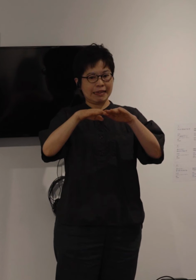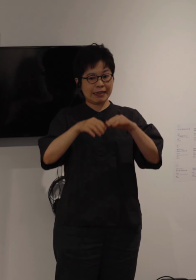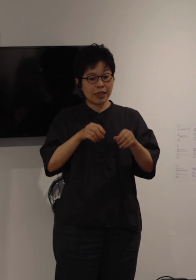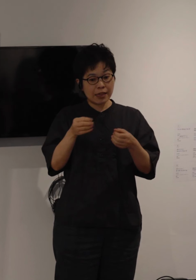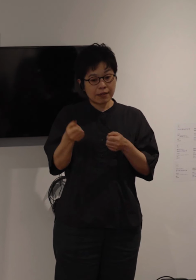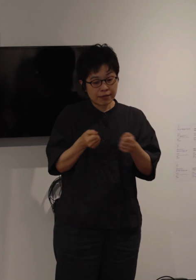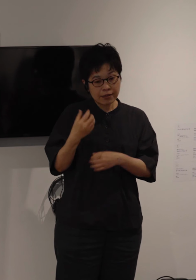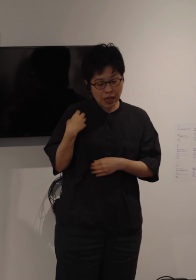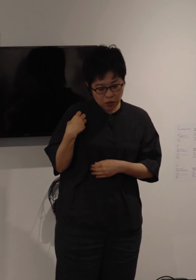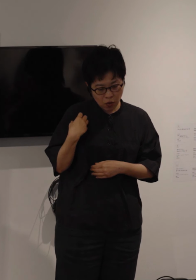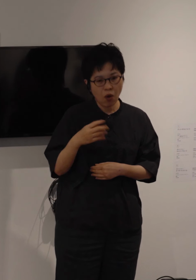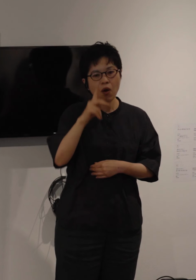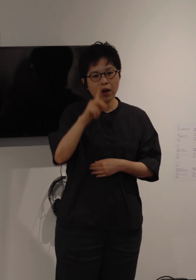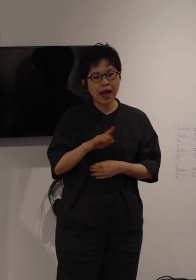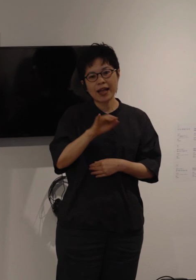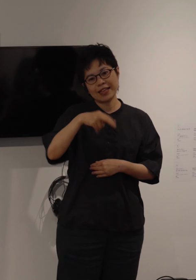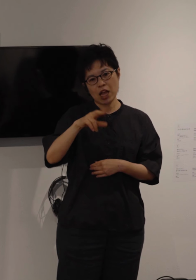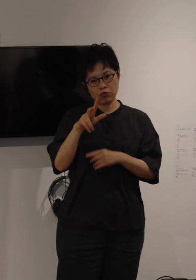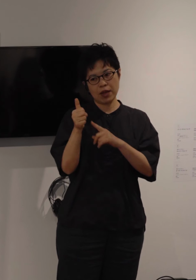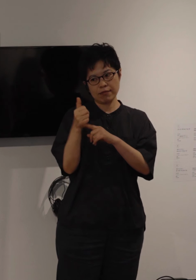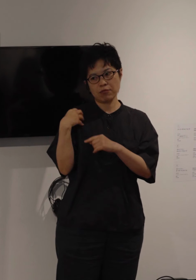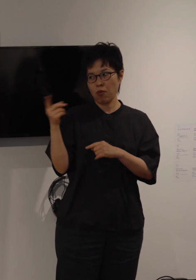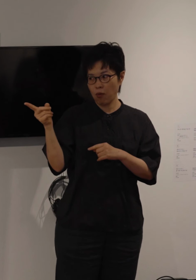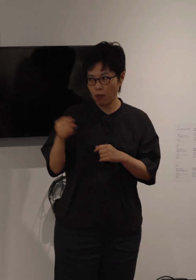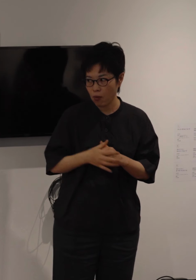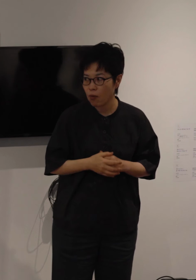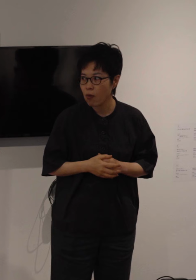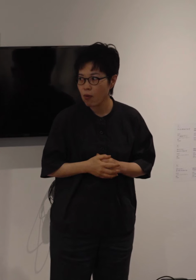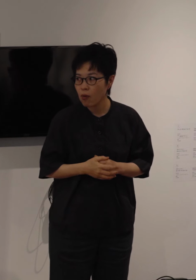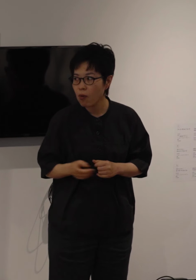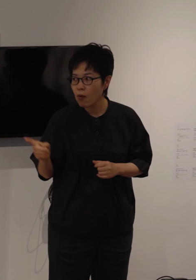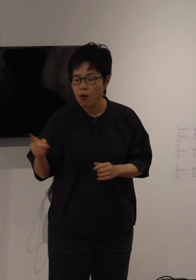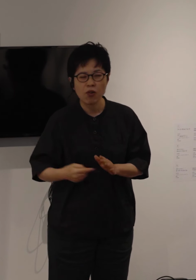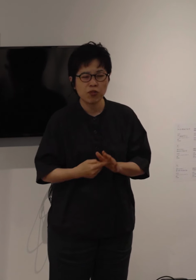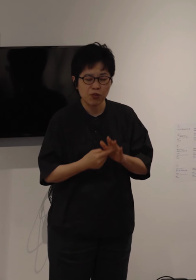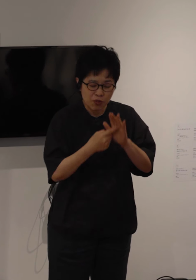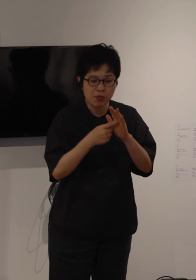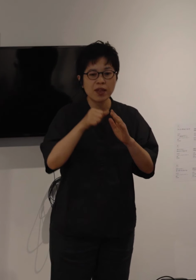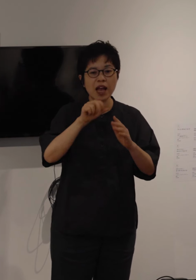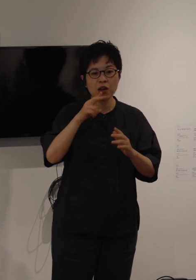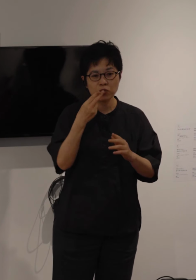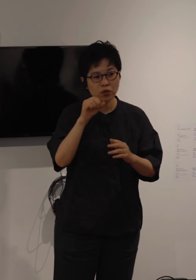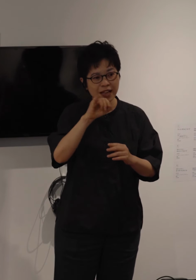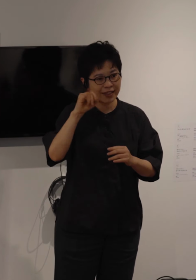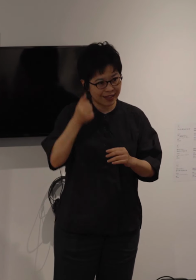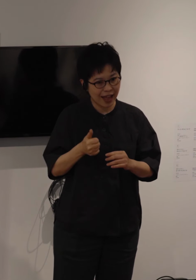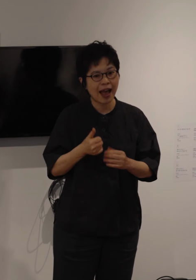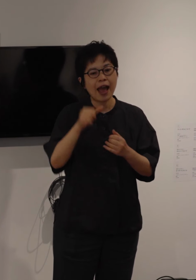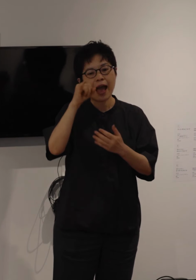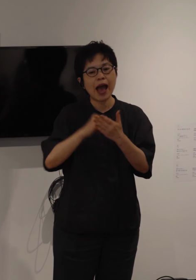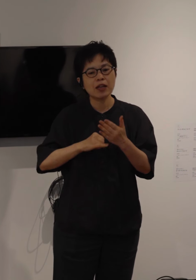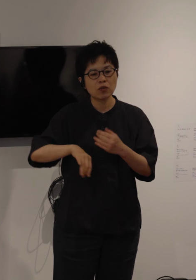alongside Victor Musgrave. And these have very famous outsider arts from around the world in it. But in